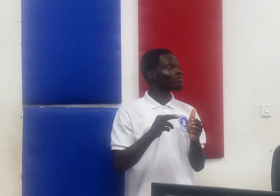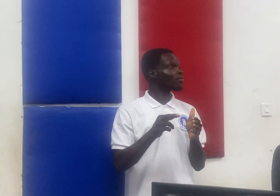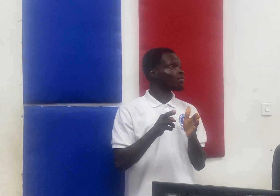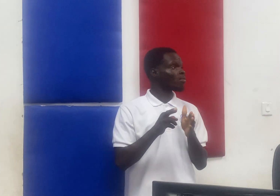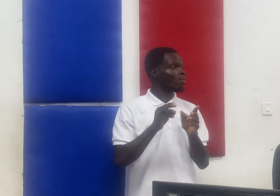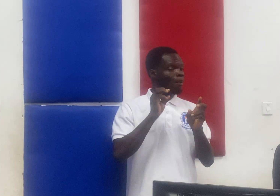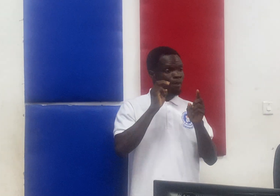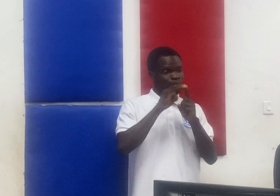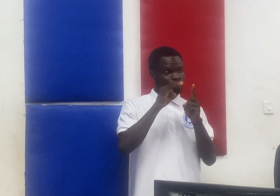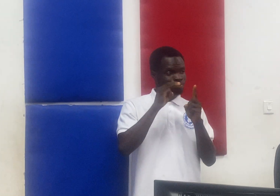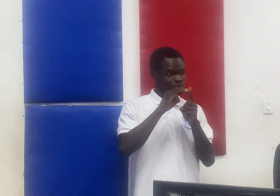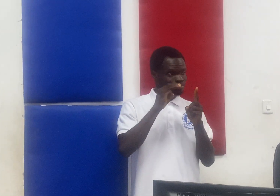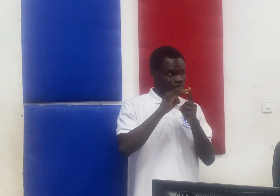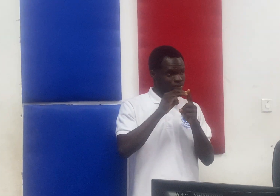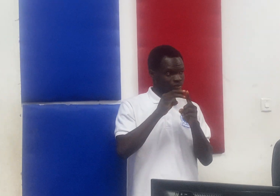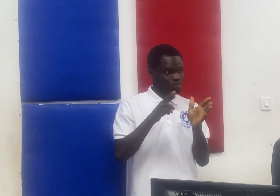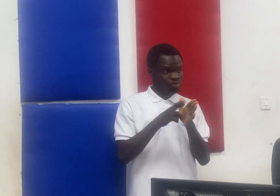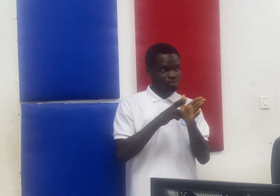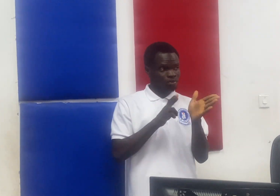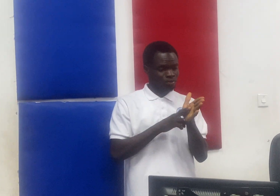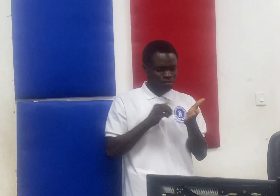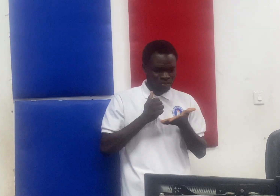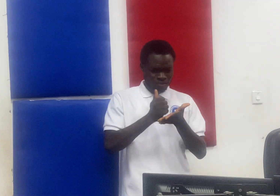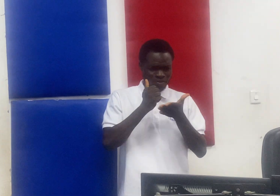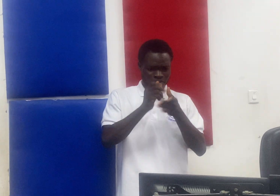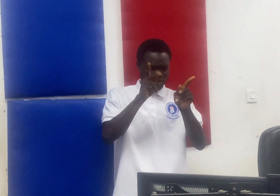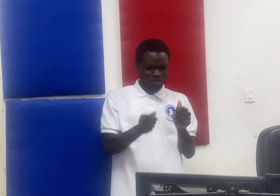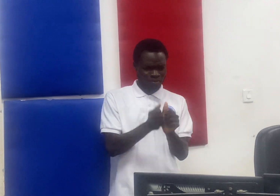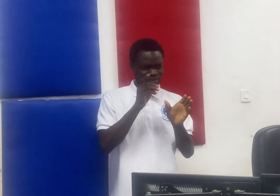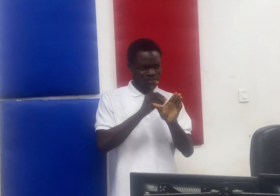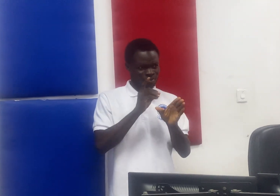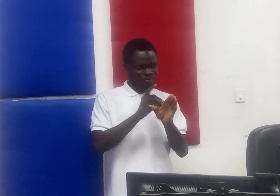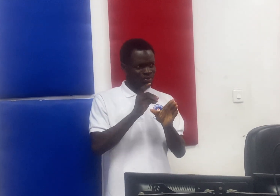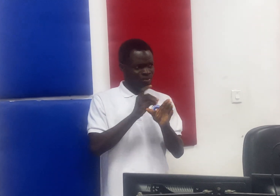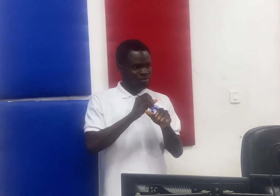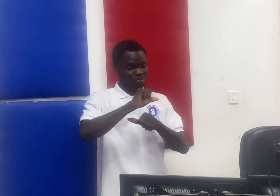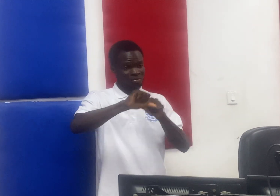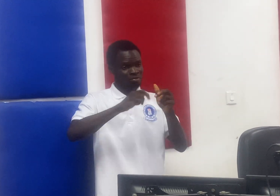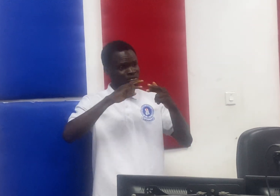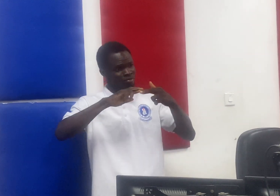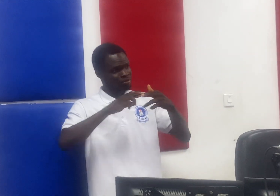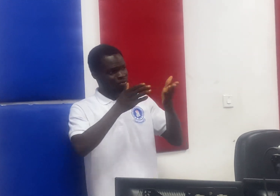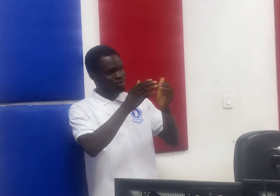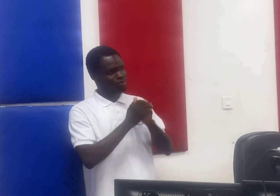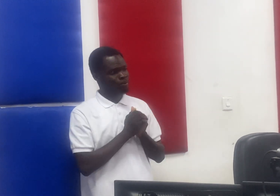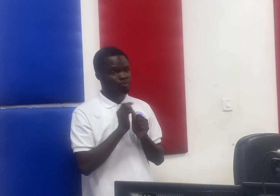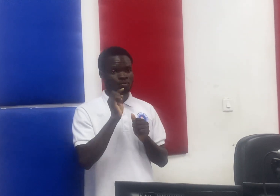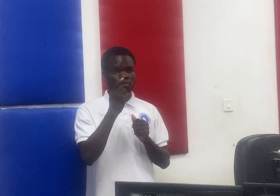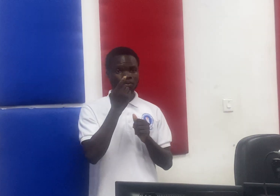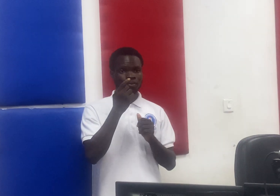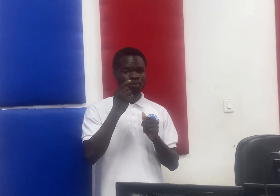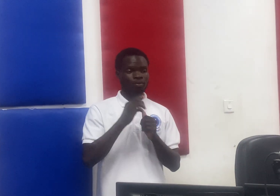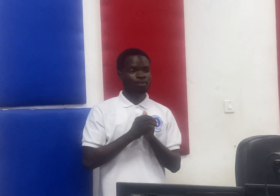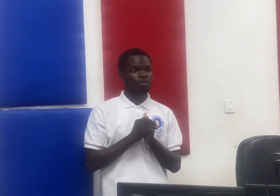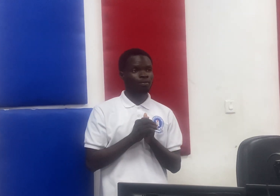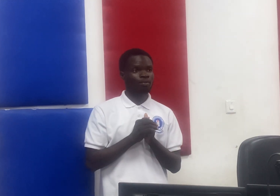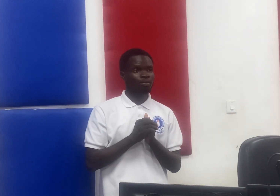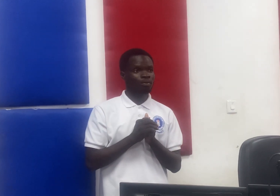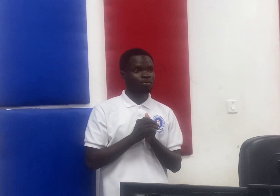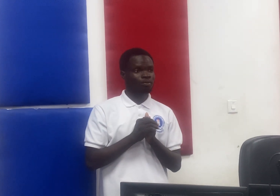in helping persons with disabilities in building up their relationship. One, through inclusive